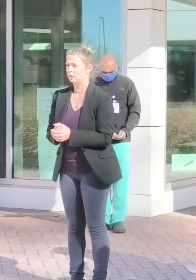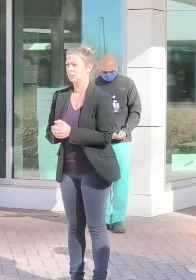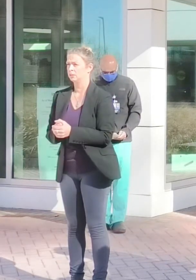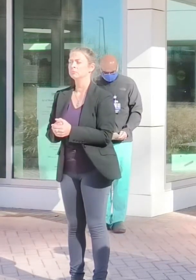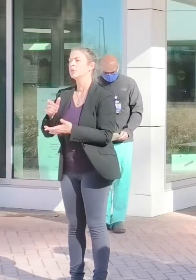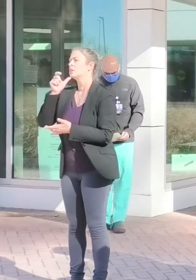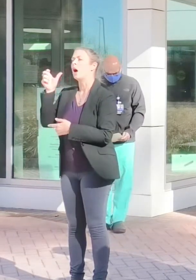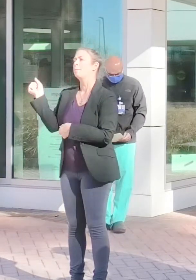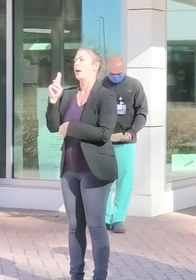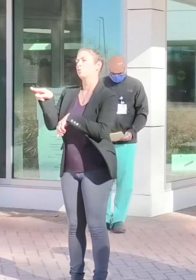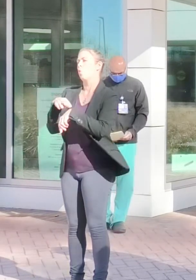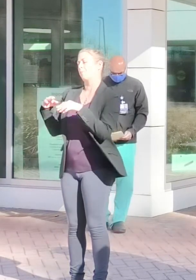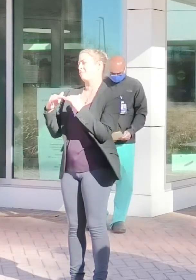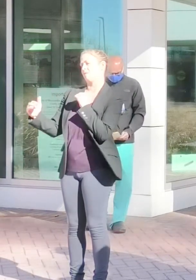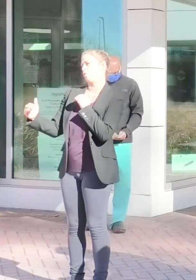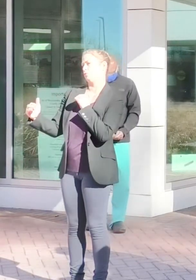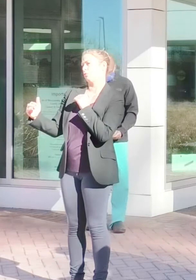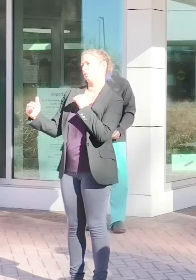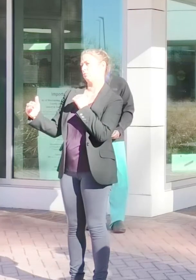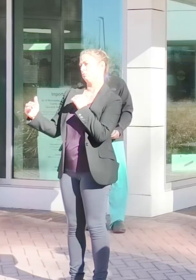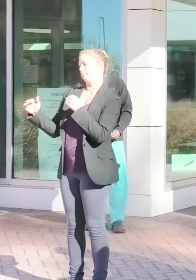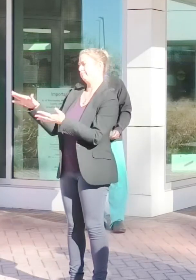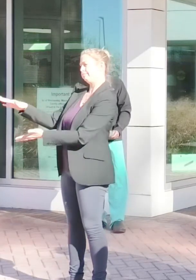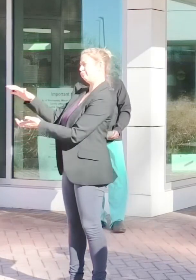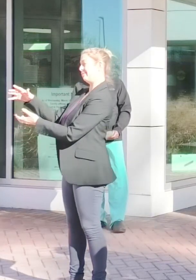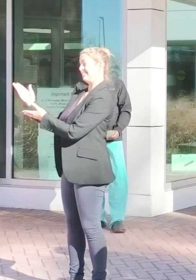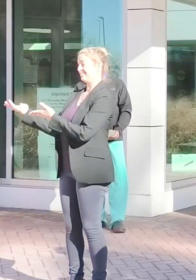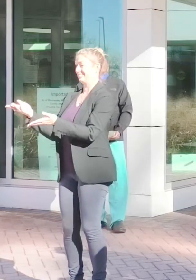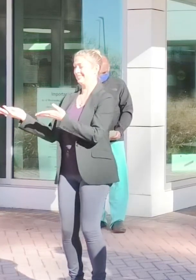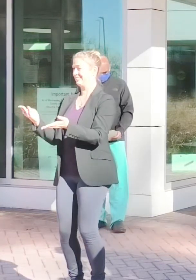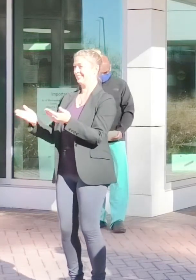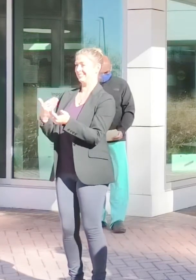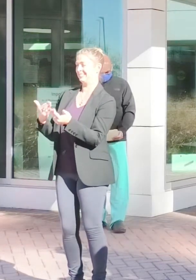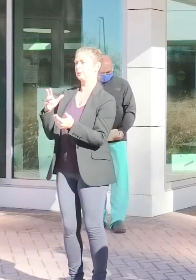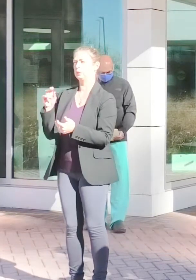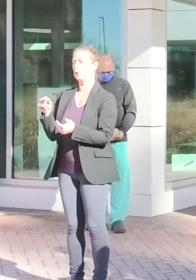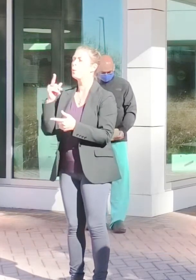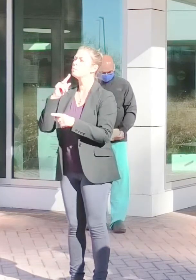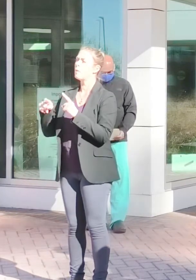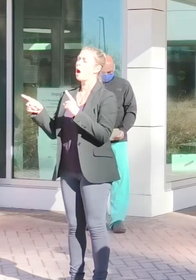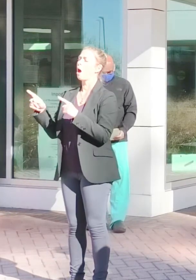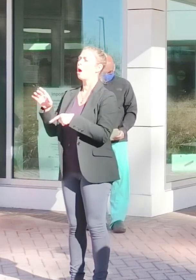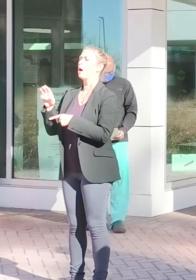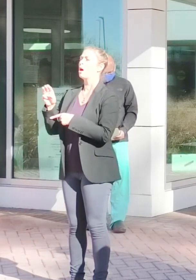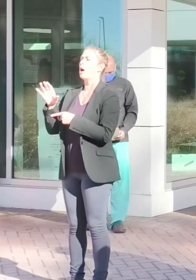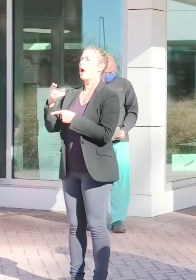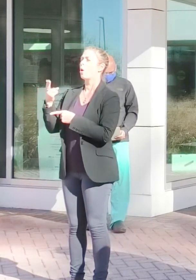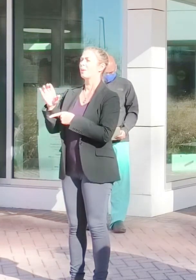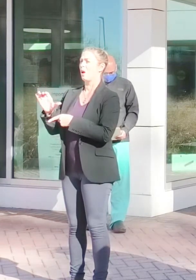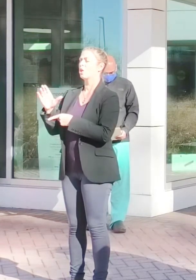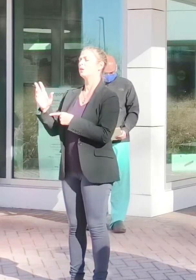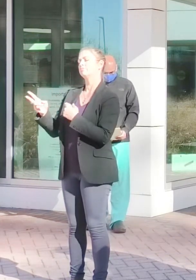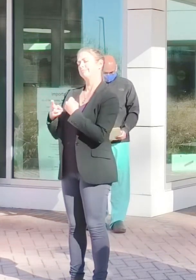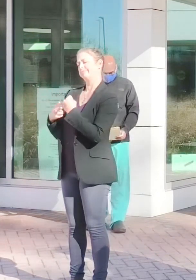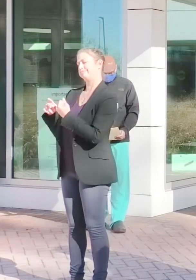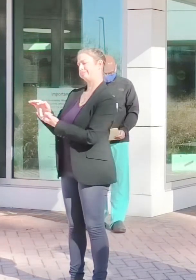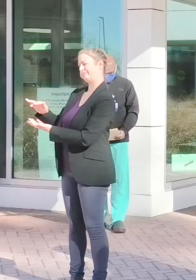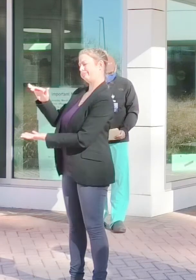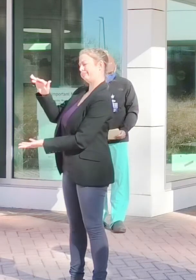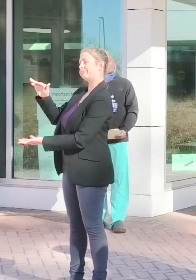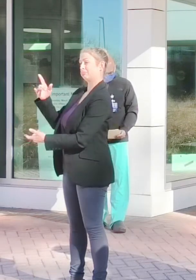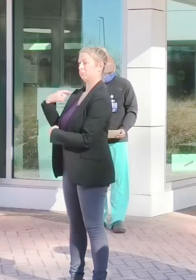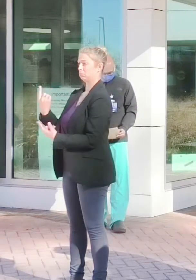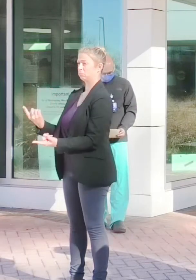back to normal, they have improved, and Howard County has been addressing inventory needs for months now. We are in a much better position than we were